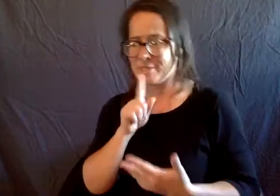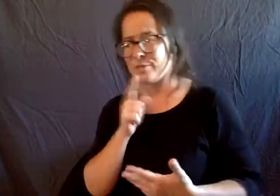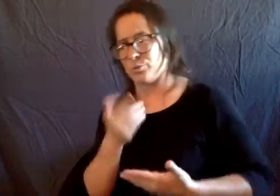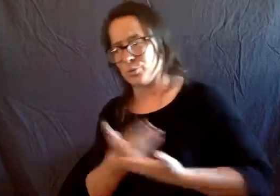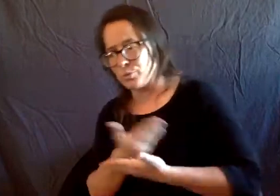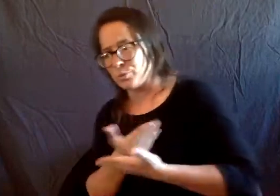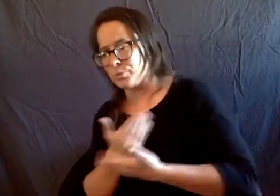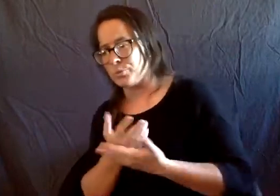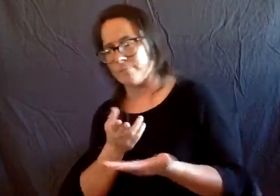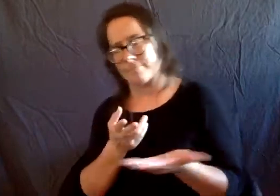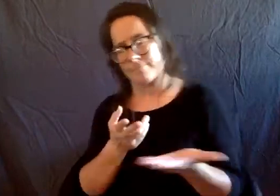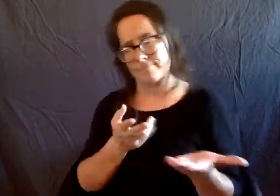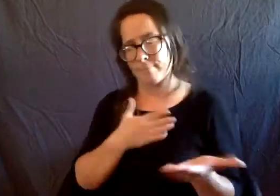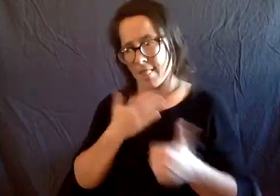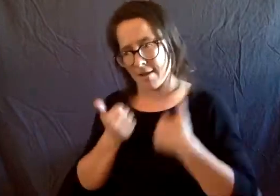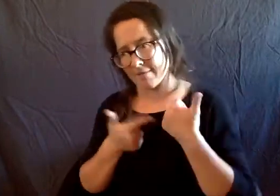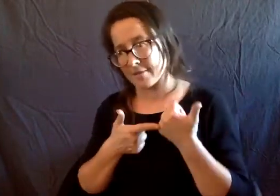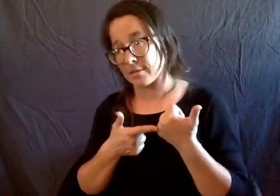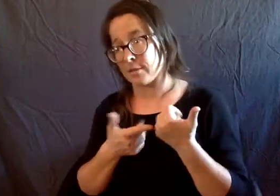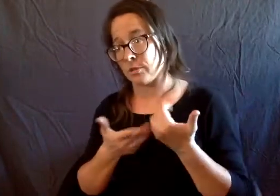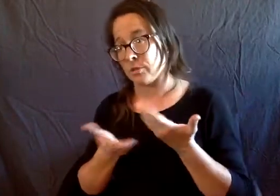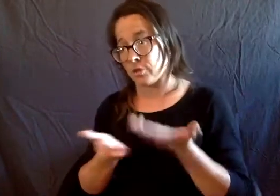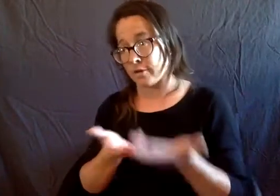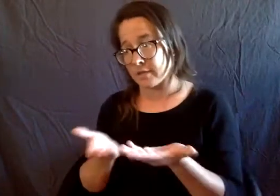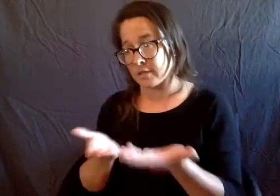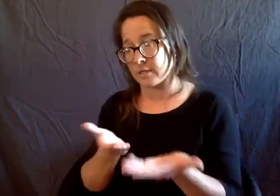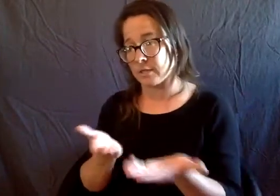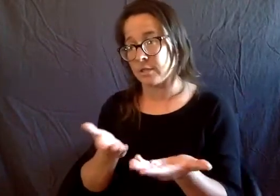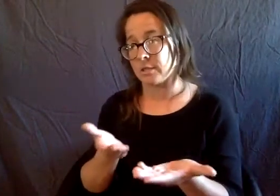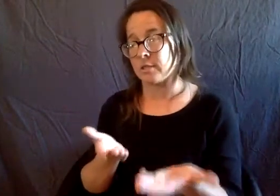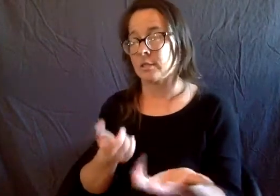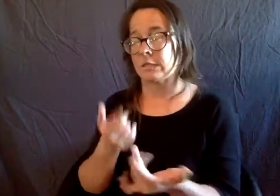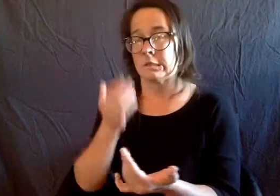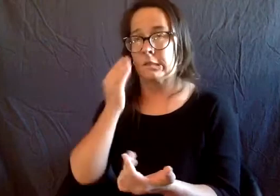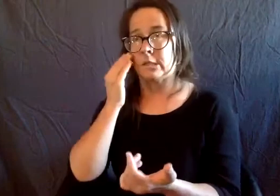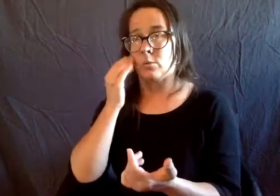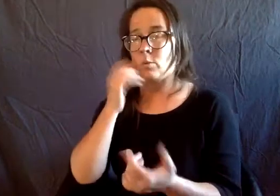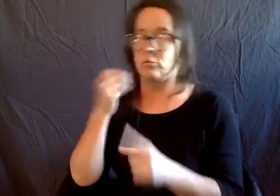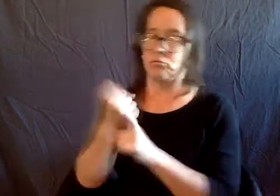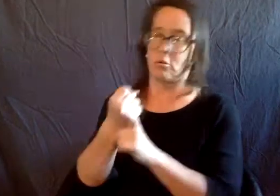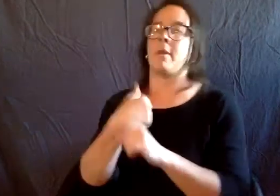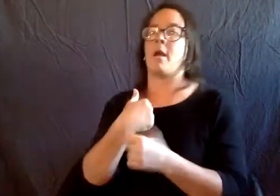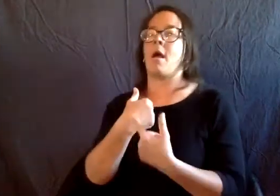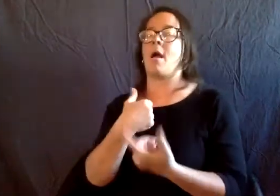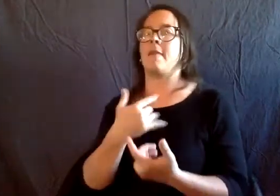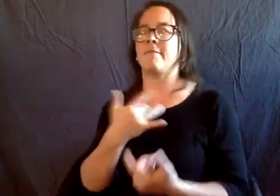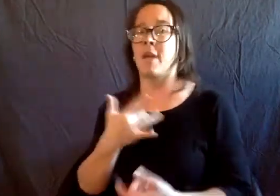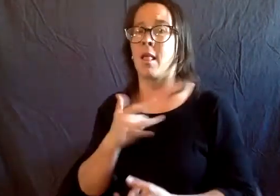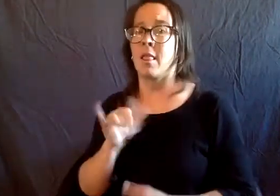my life and in service is still a new thing. But what struck me is that it felt like